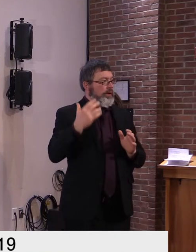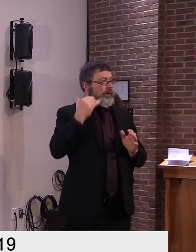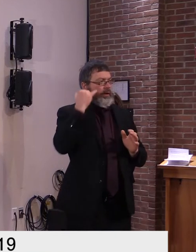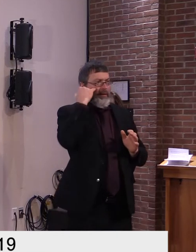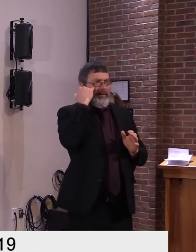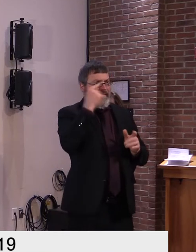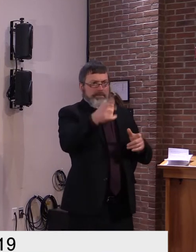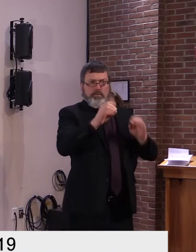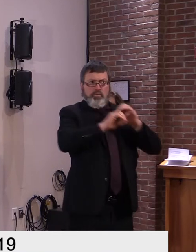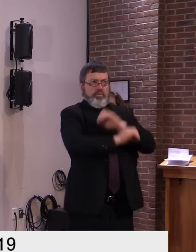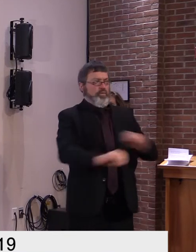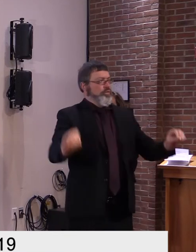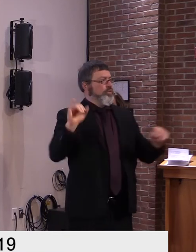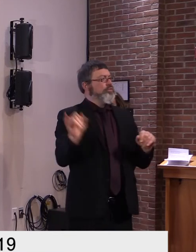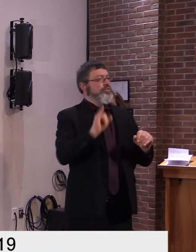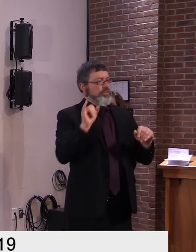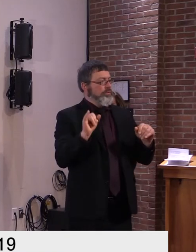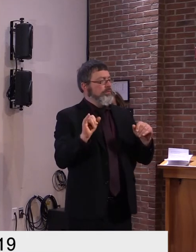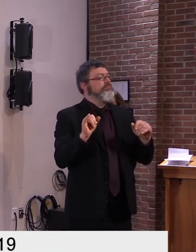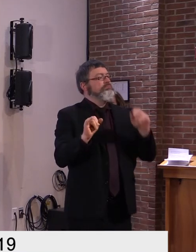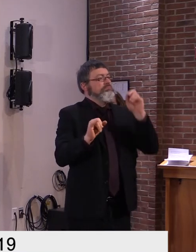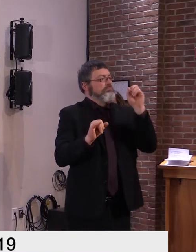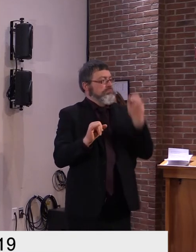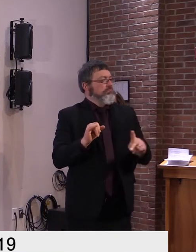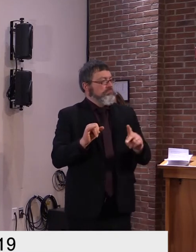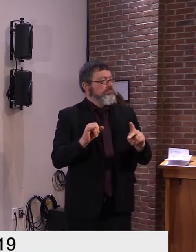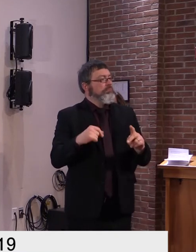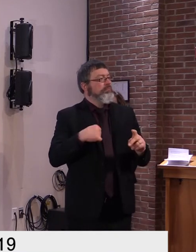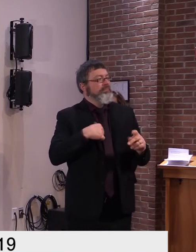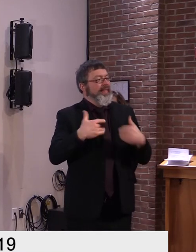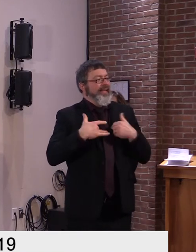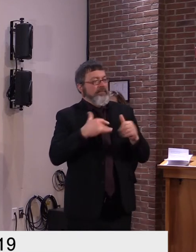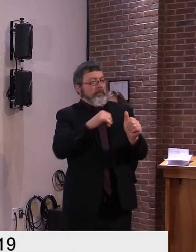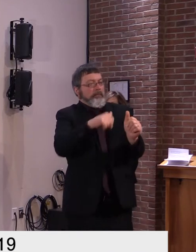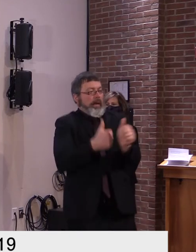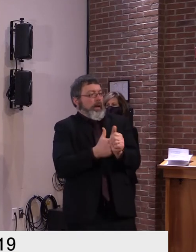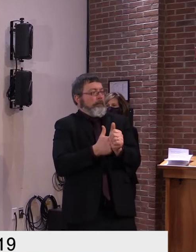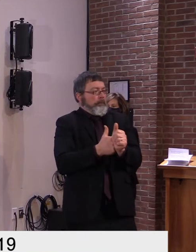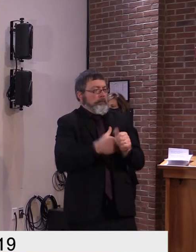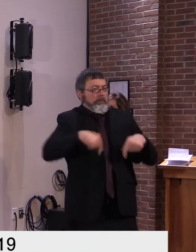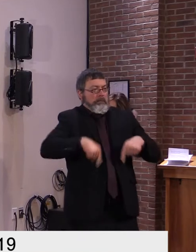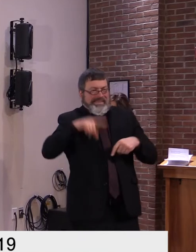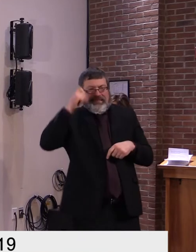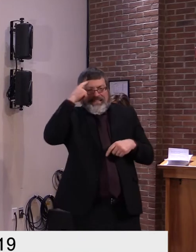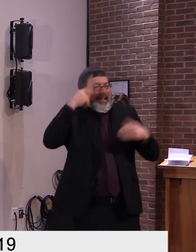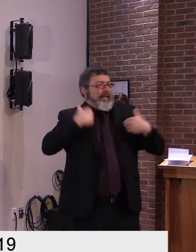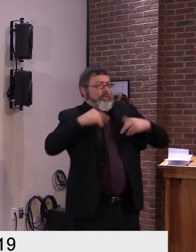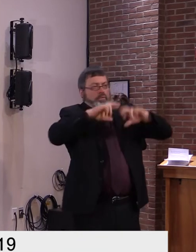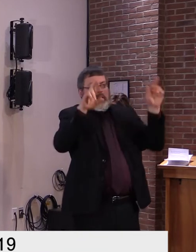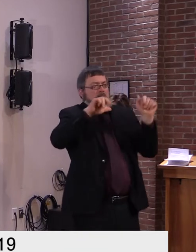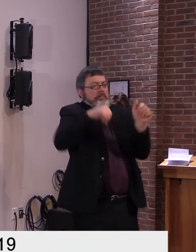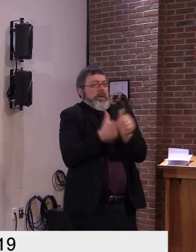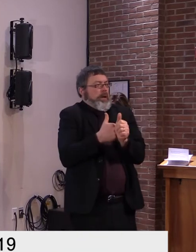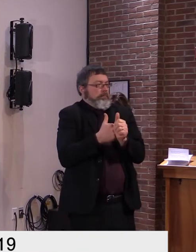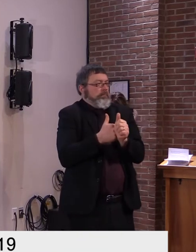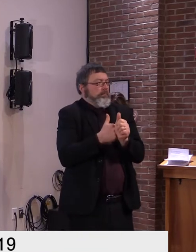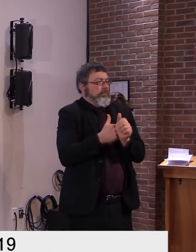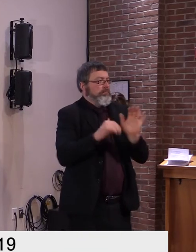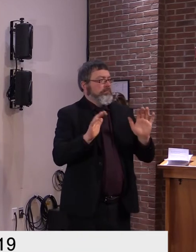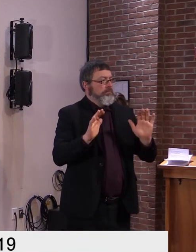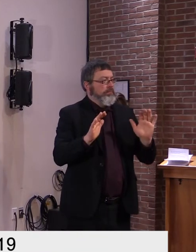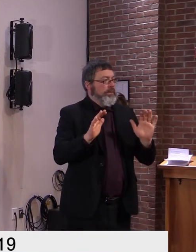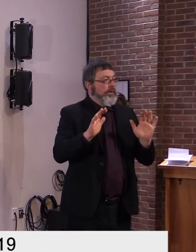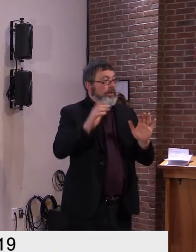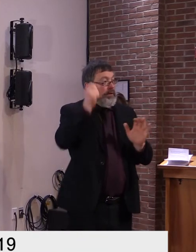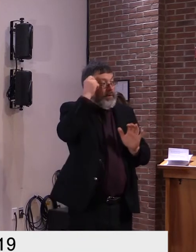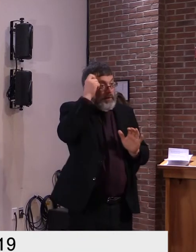health offices and other mechanisms in Vermont to deliver the vaccine to them for free. So nobody should be paying out of